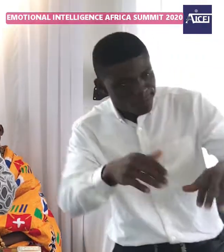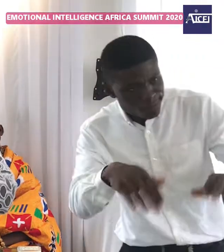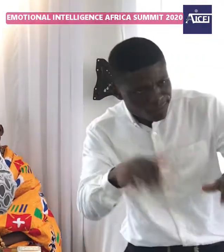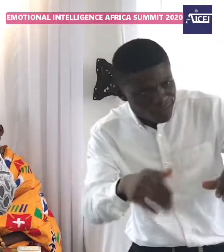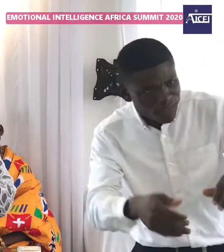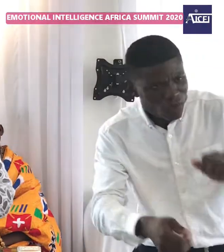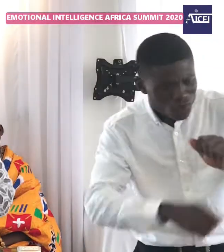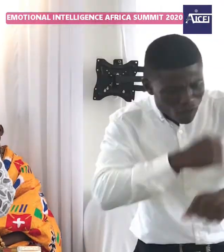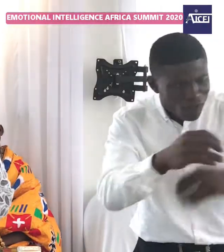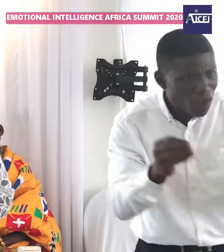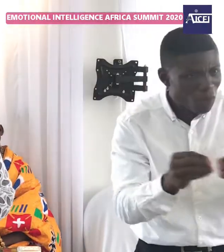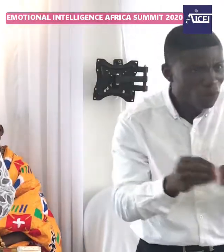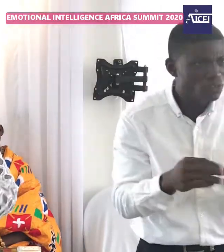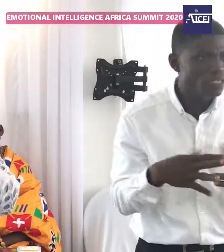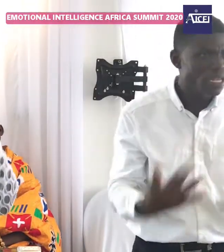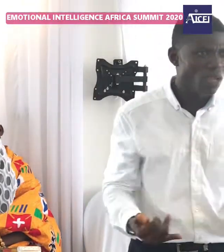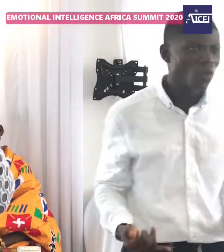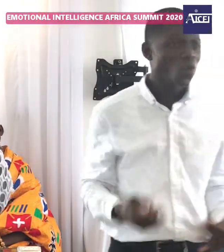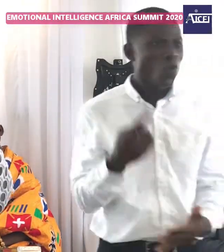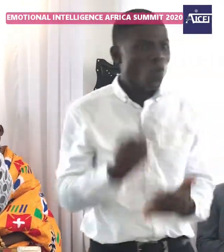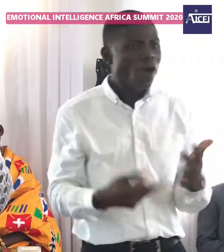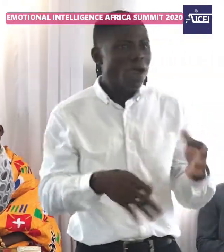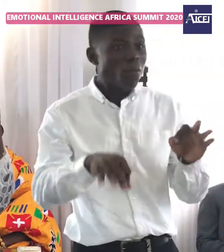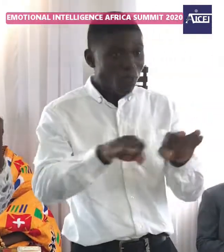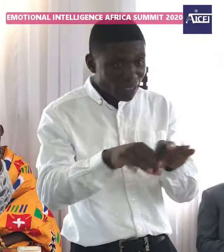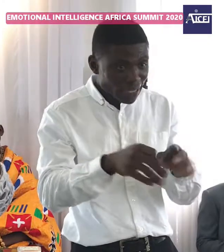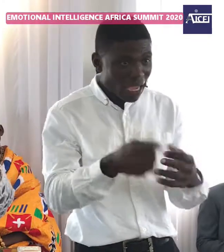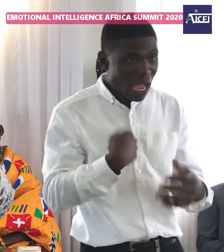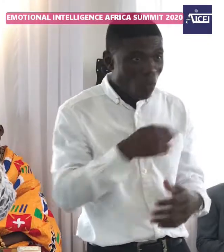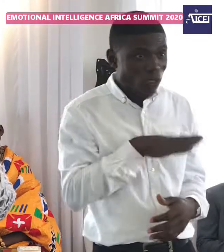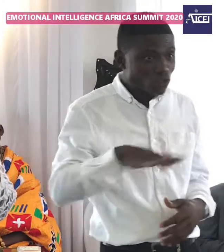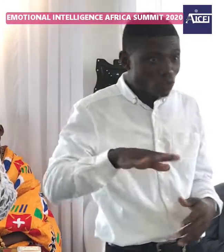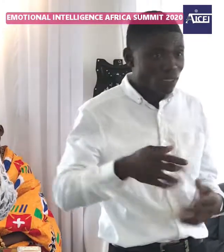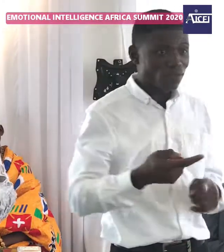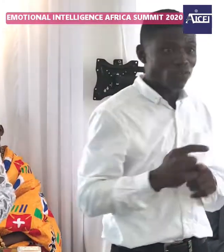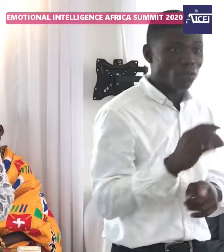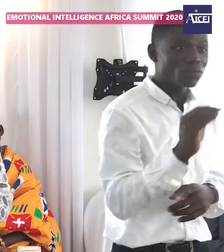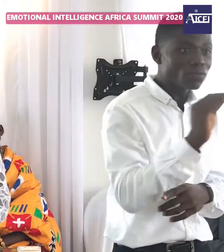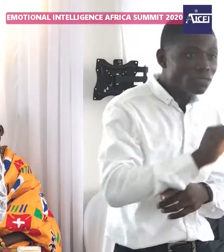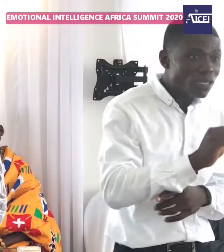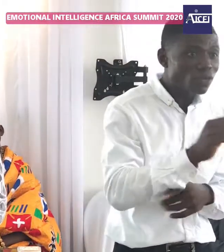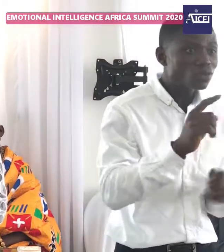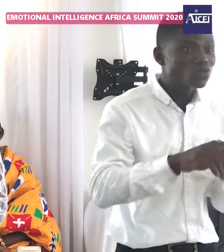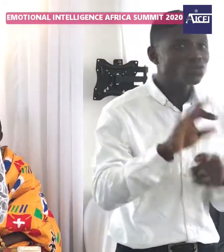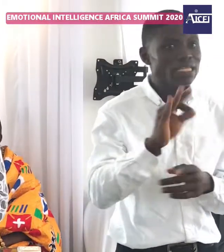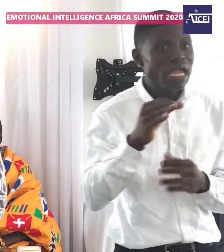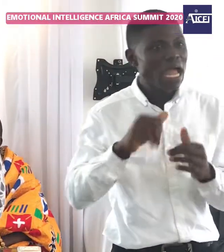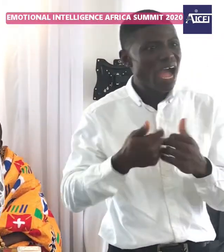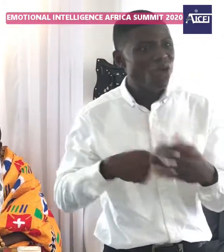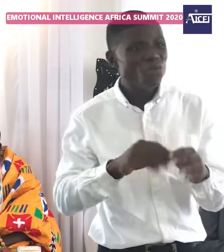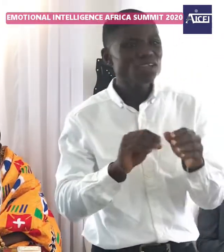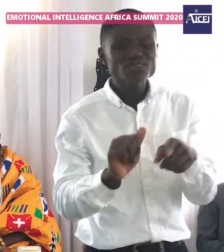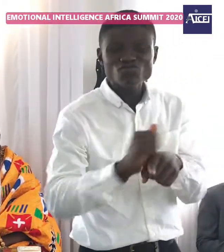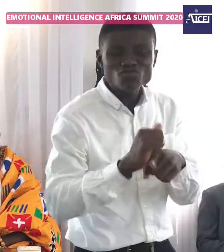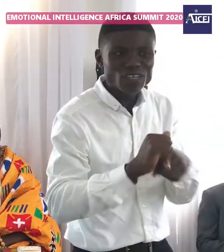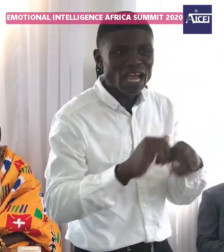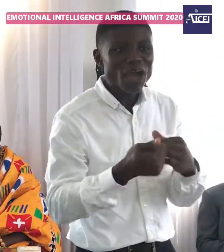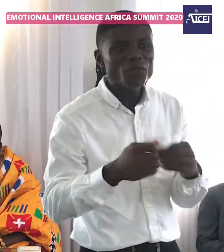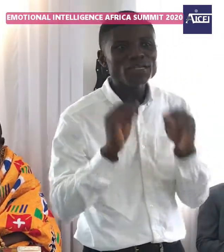I just came to provoke us to go back and rewind and see what it is that we are leaving